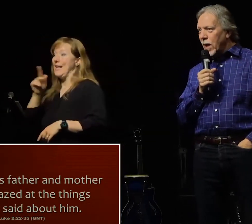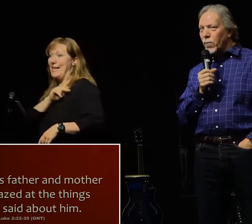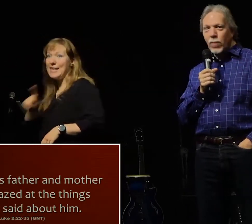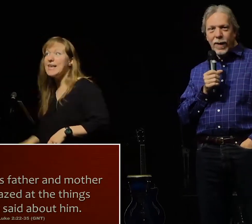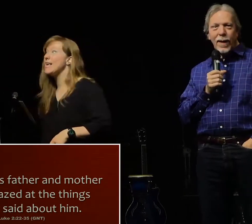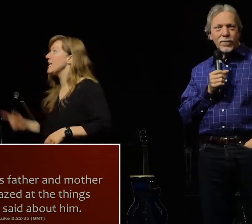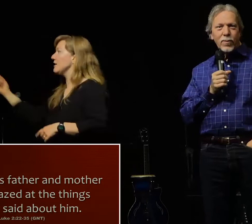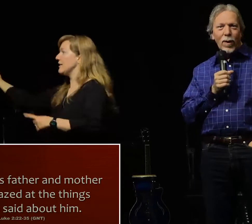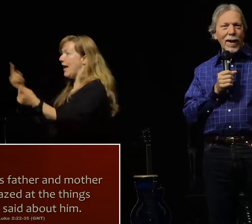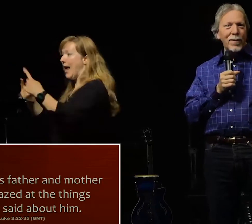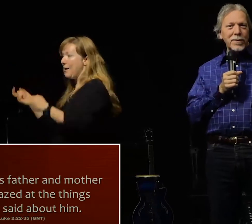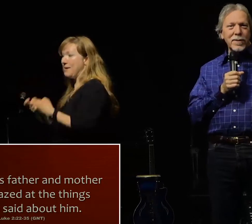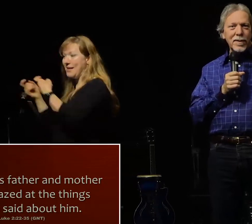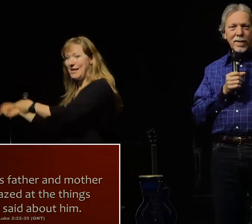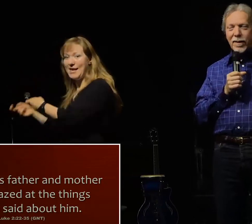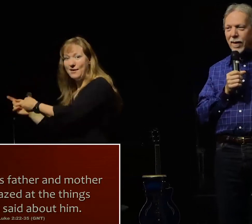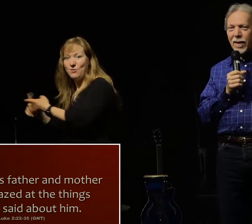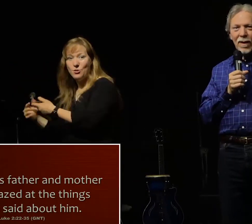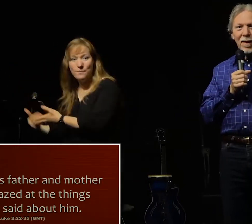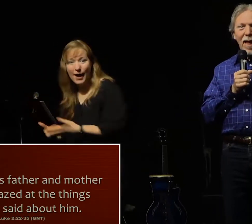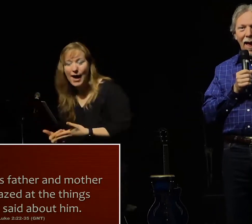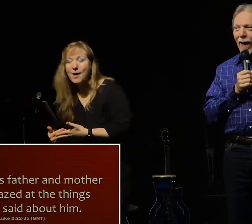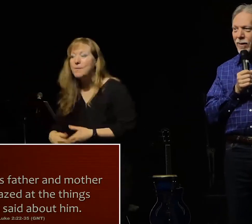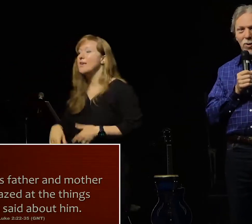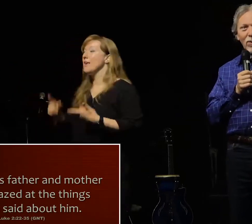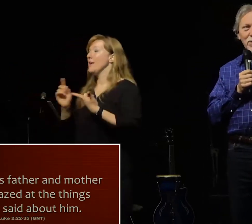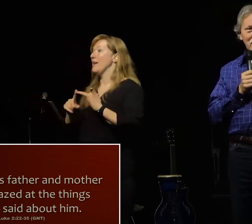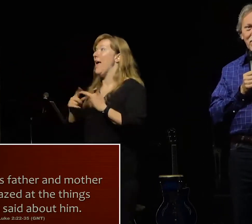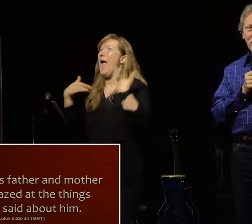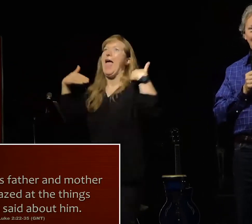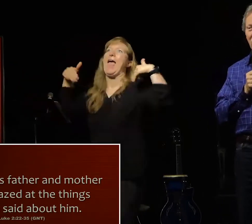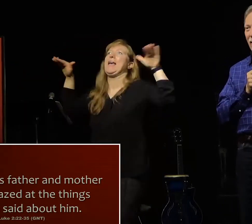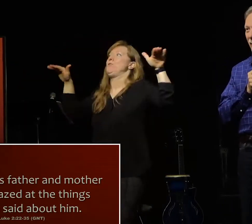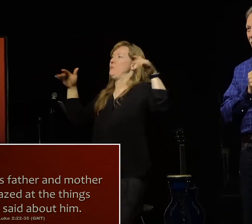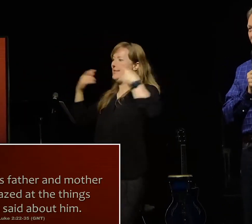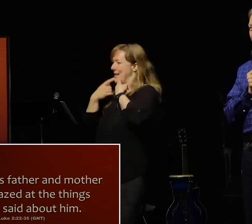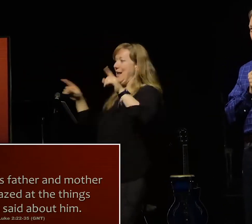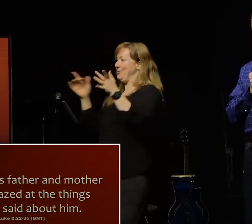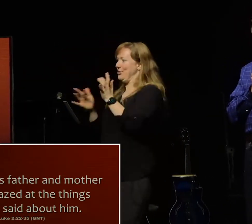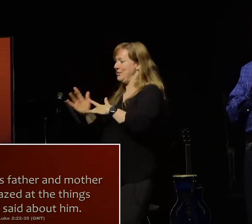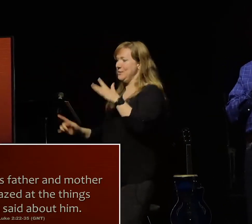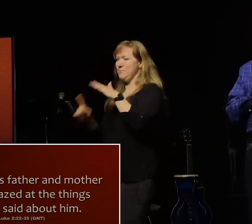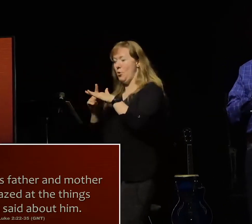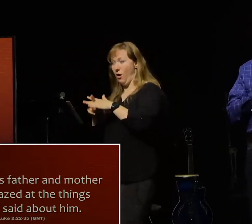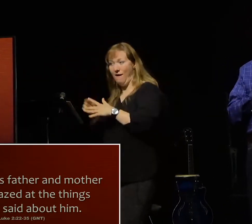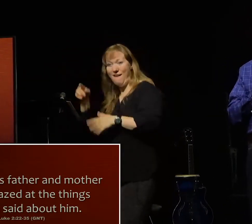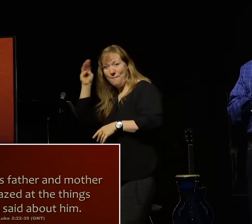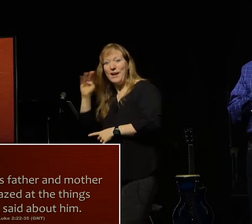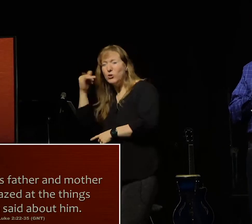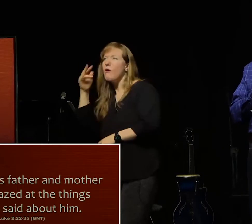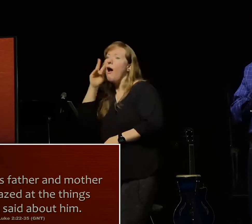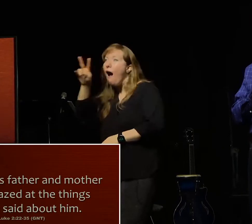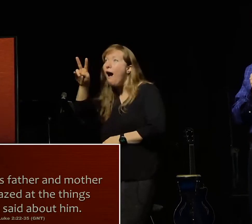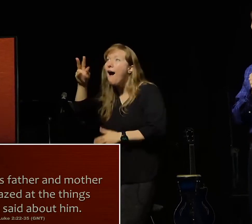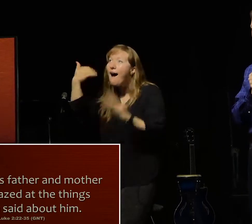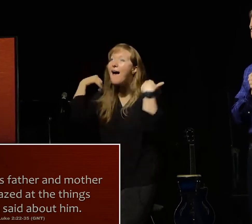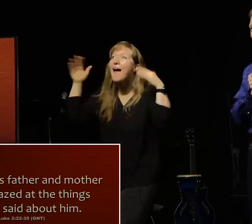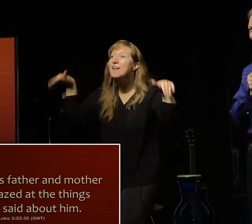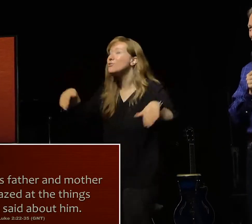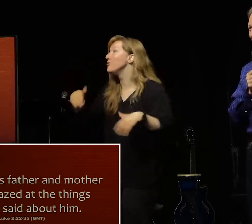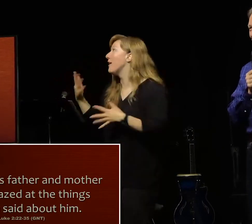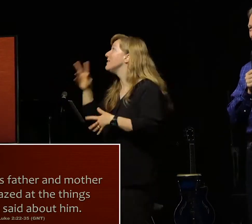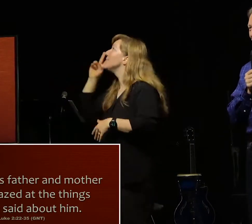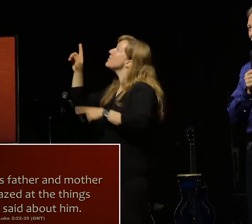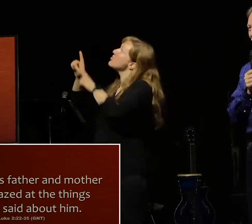Kings coming with gifts? What else? Angels? A star hanging over their head?